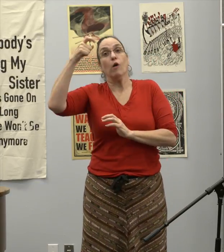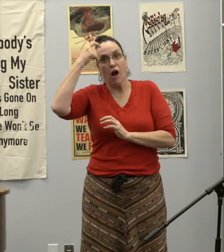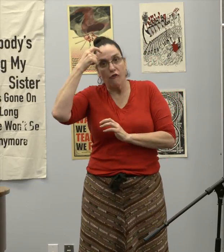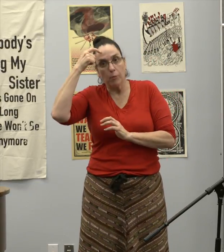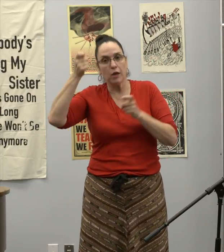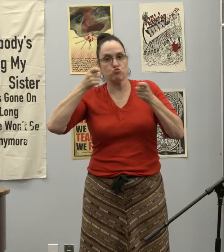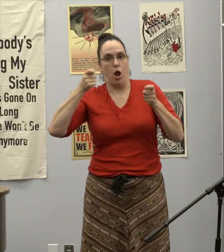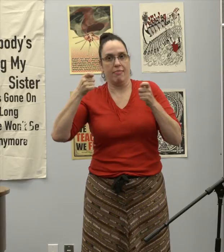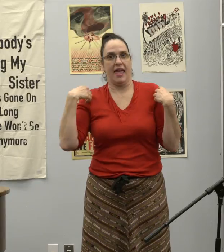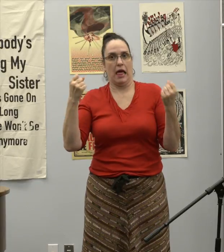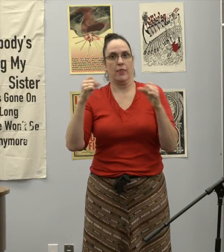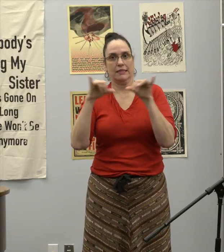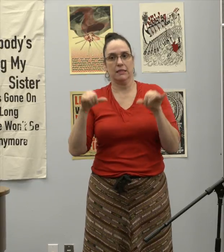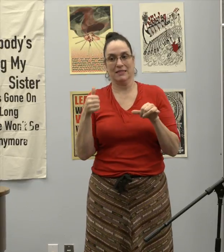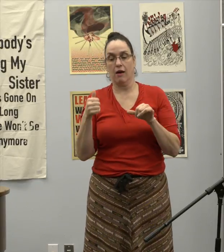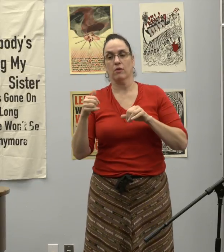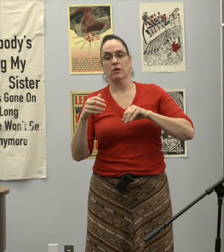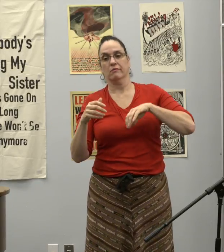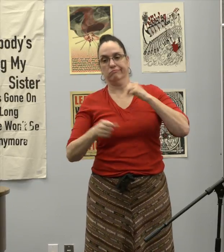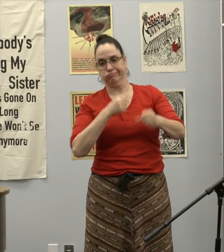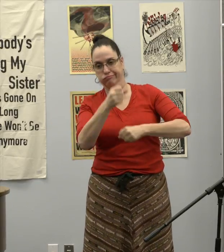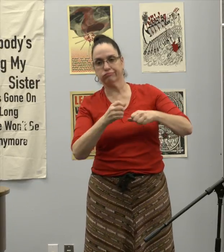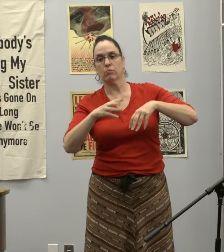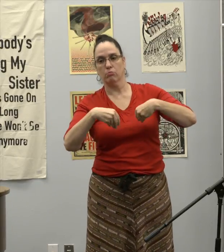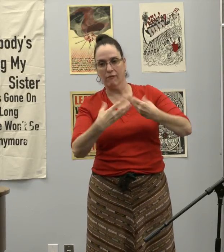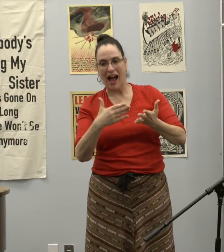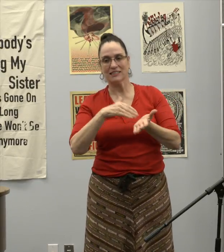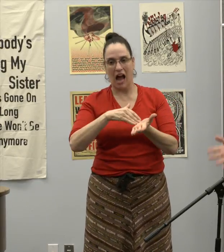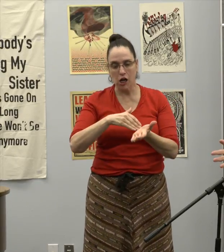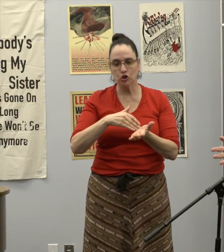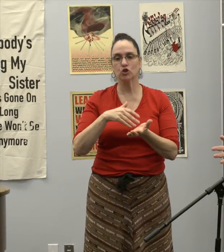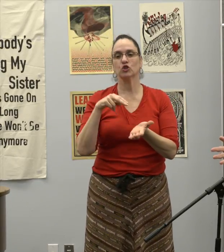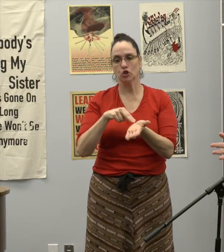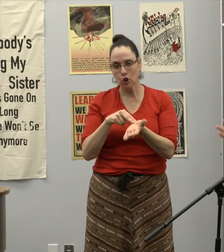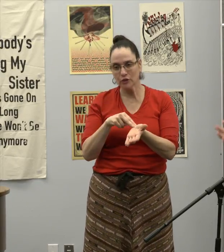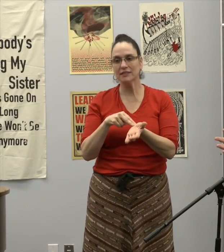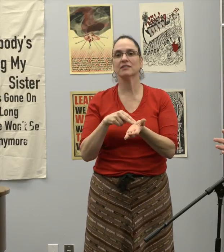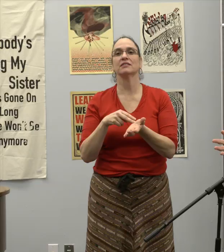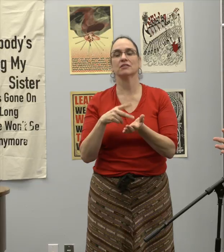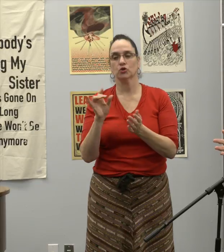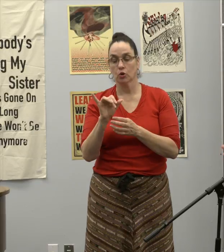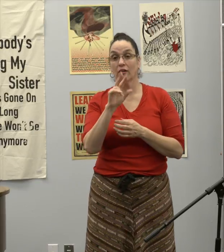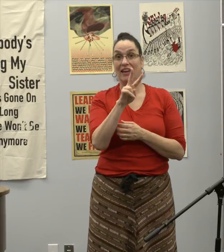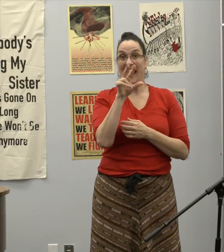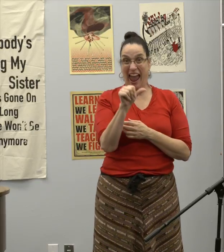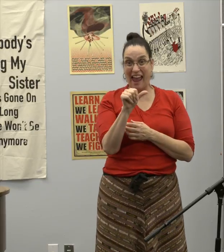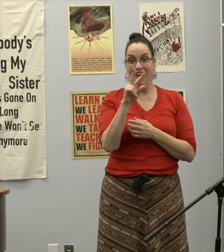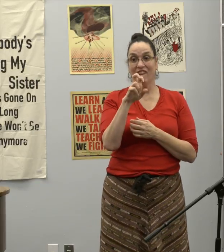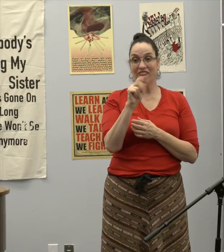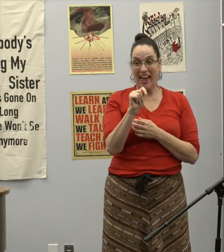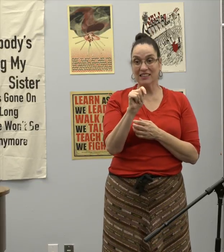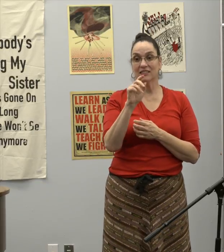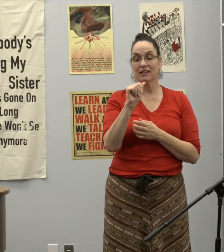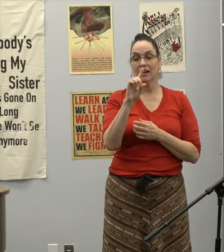system itself. It provides the doctors and nurses and the hospitals and the nursing home. Well, the VA, Veterans Administration, is